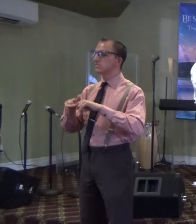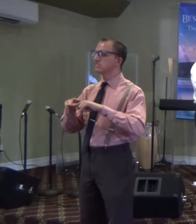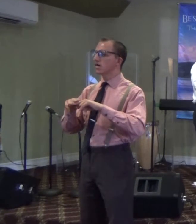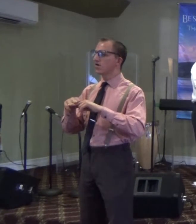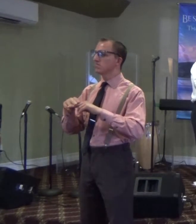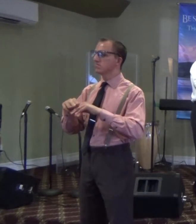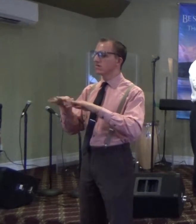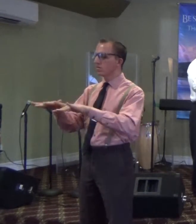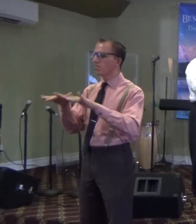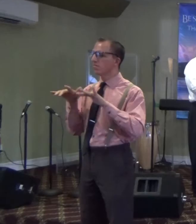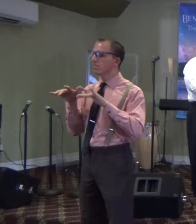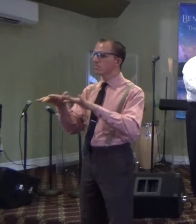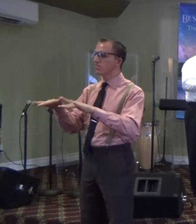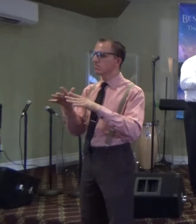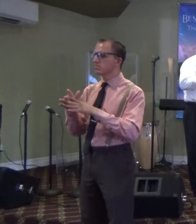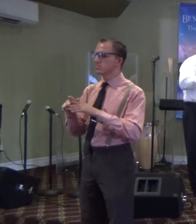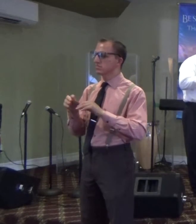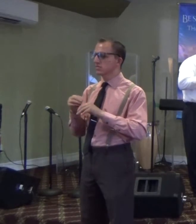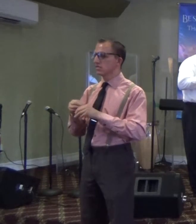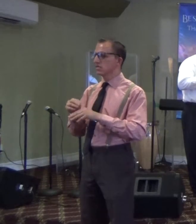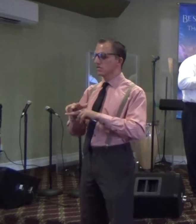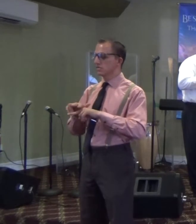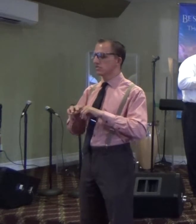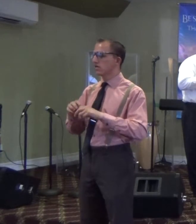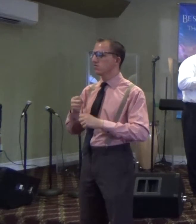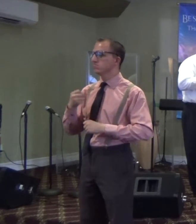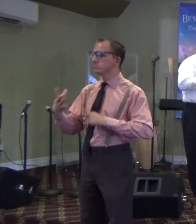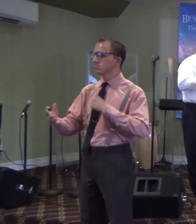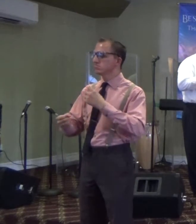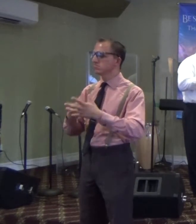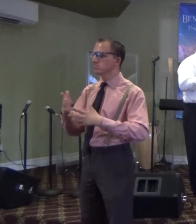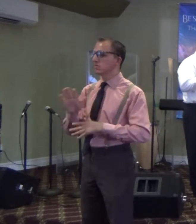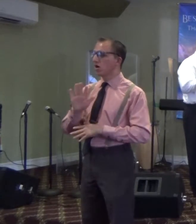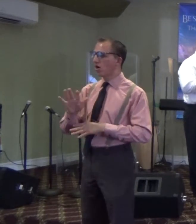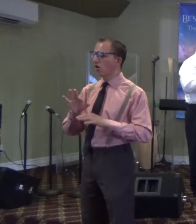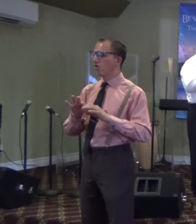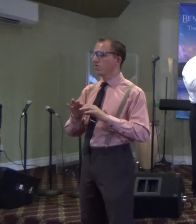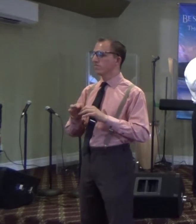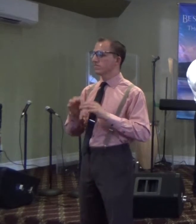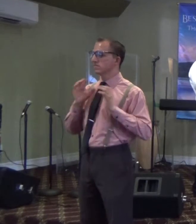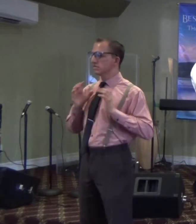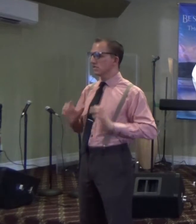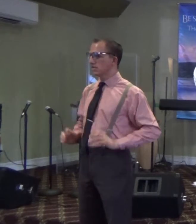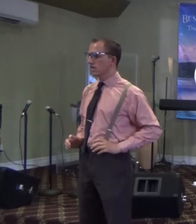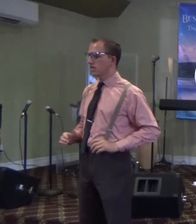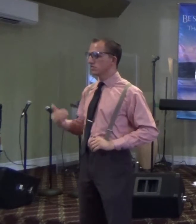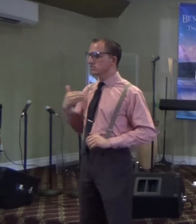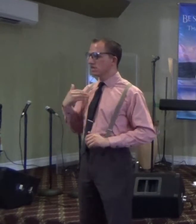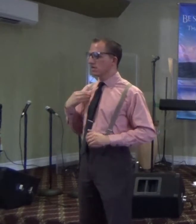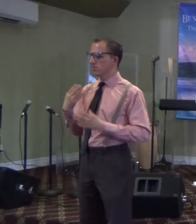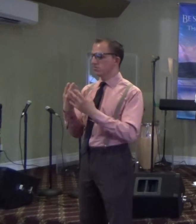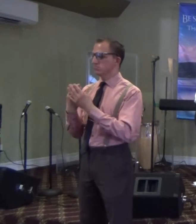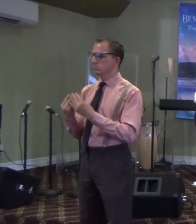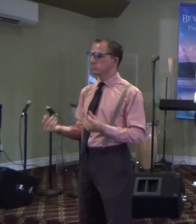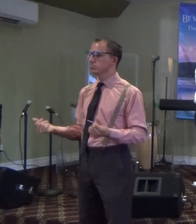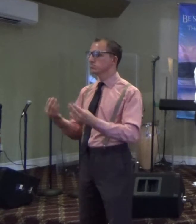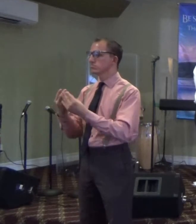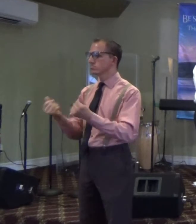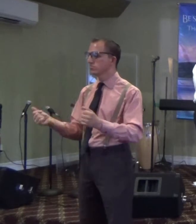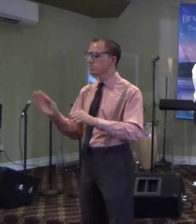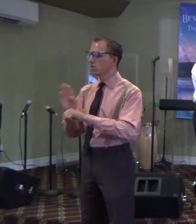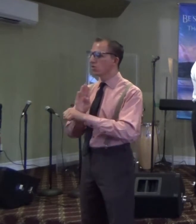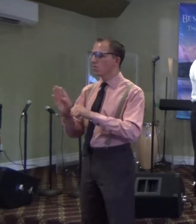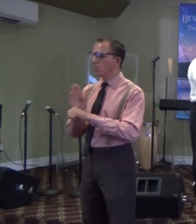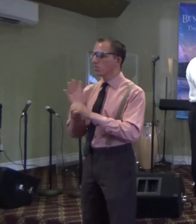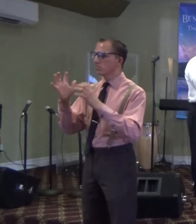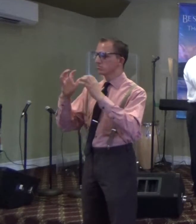had went to throw salt, Y no toda su clientela se había and perdido. all his customers had left, Y él había ido con un